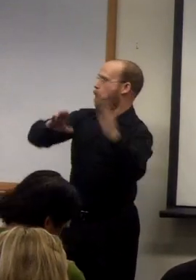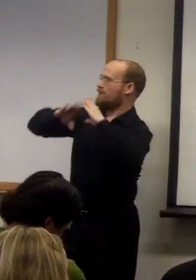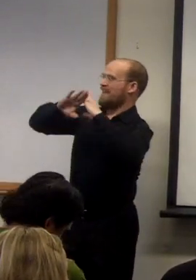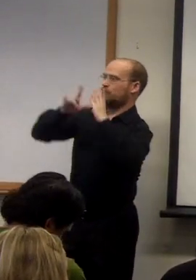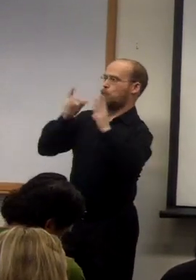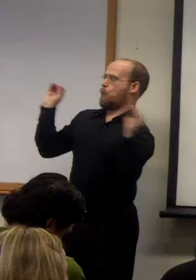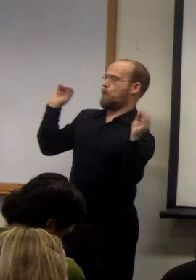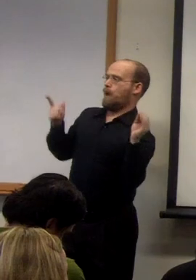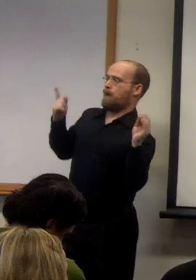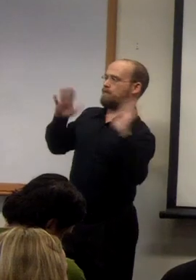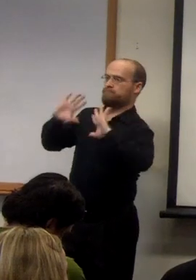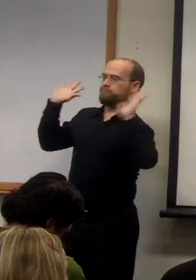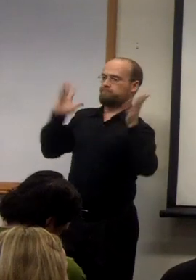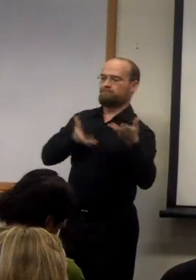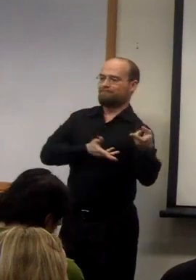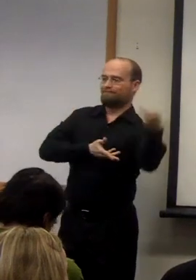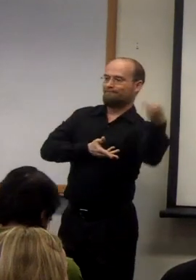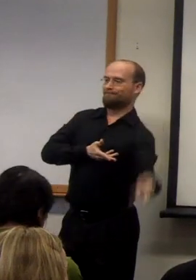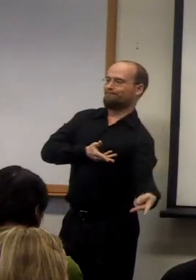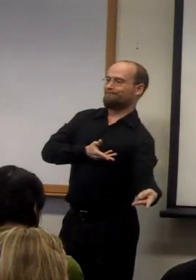a dead defenseless child, right?